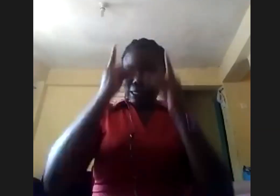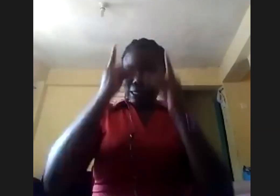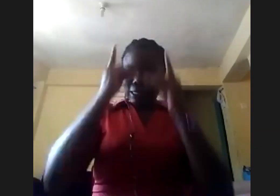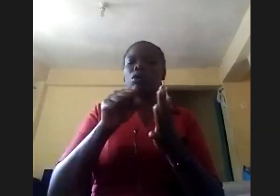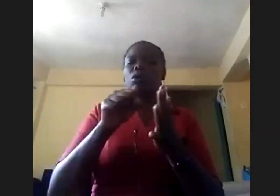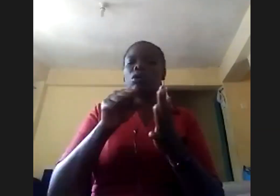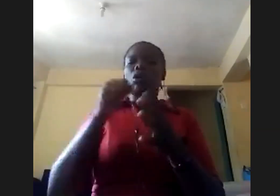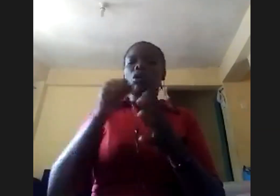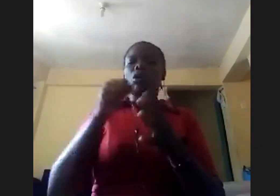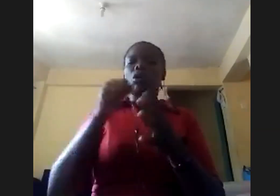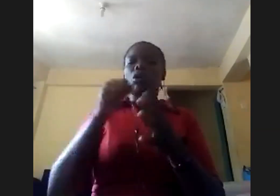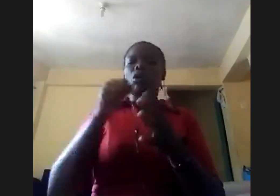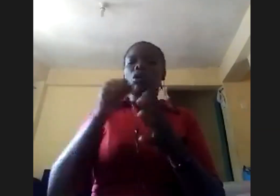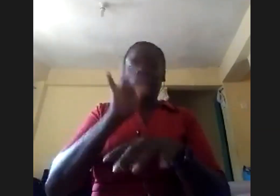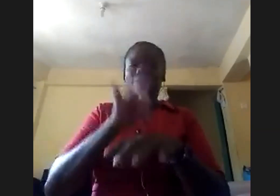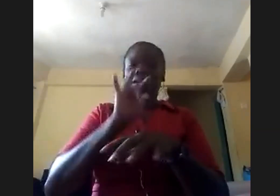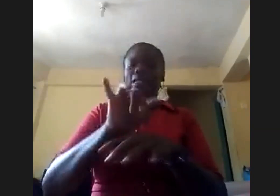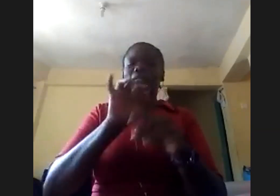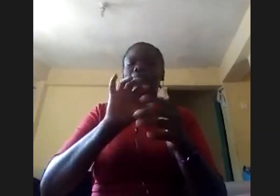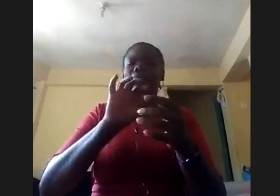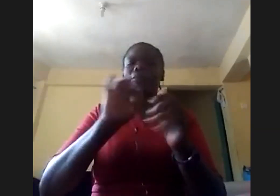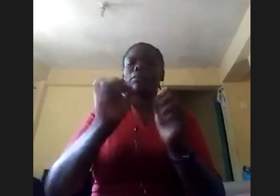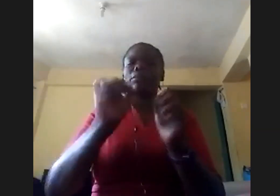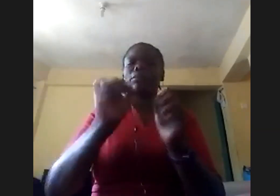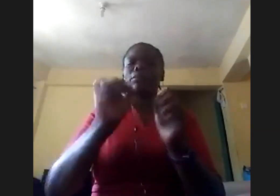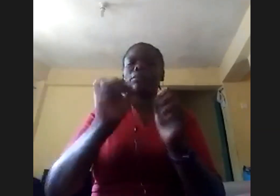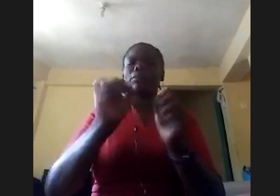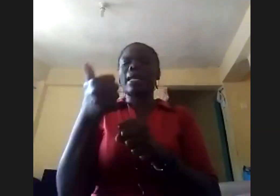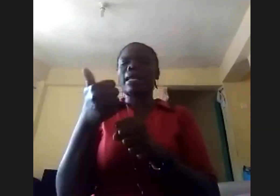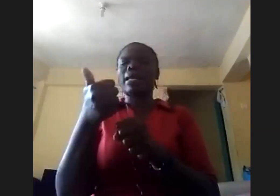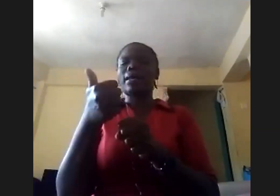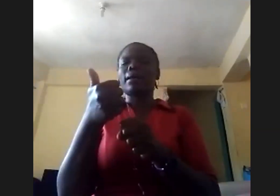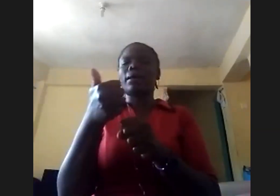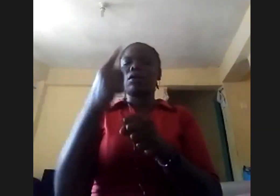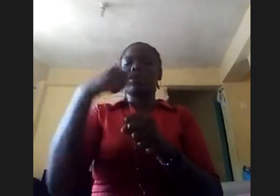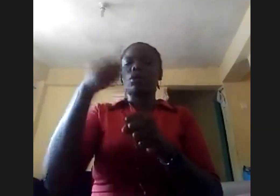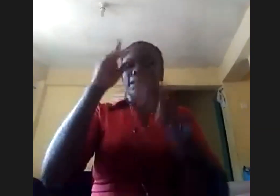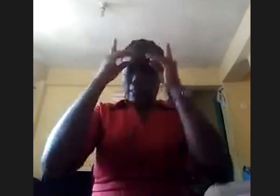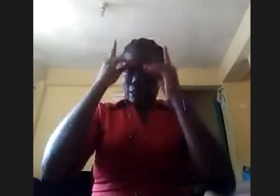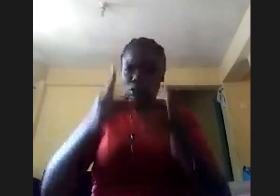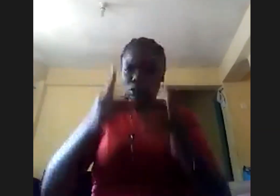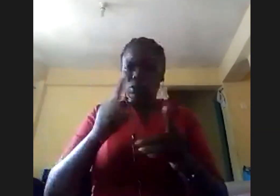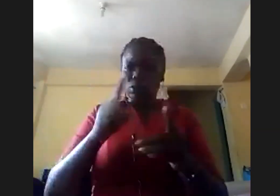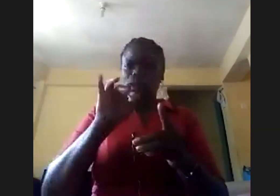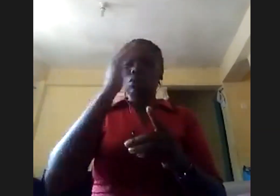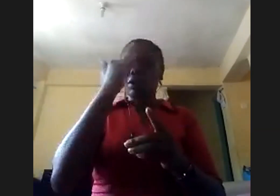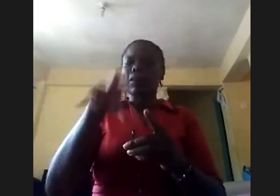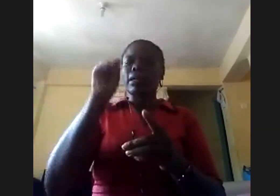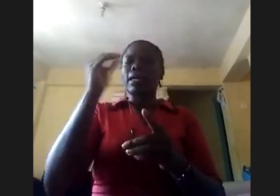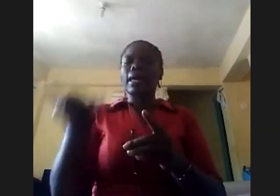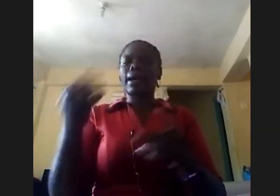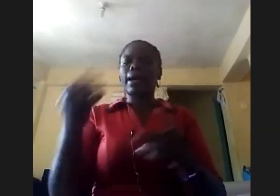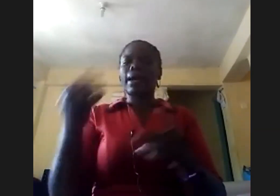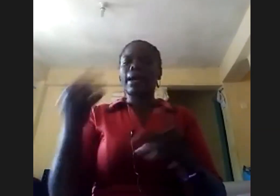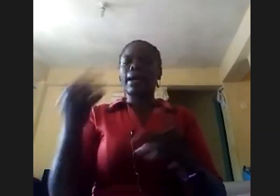not able to make correct decisions. That's why you'll find young people fighting and over things that